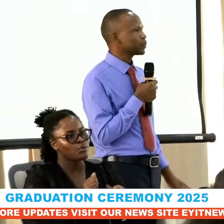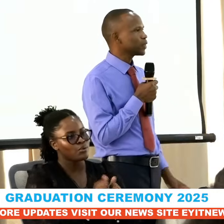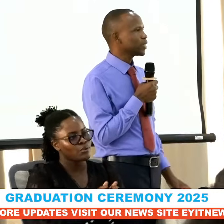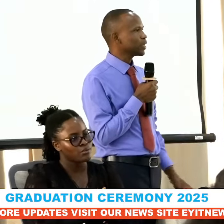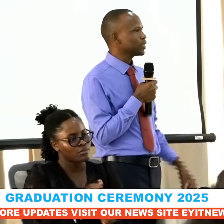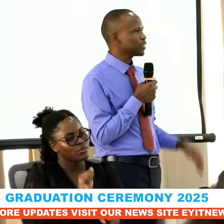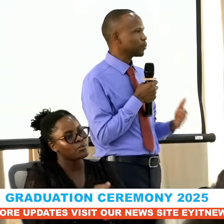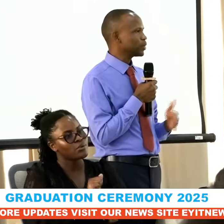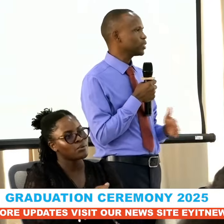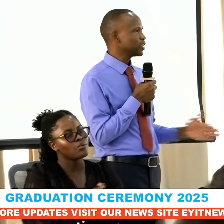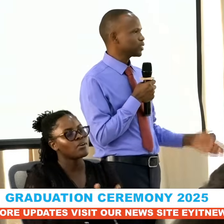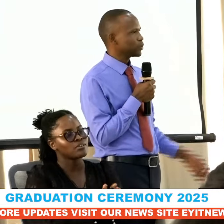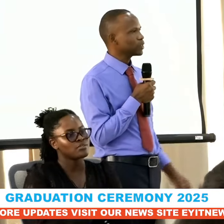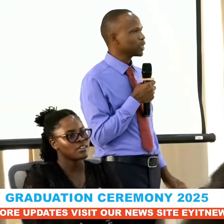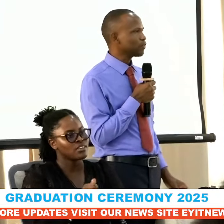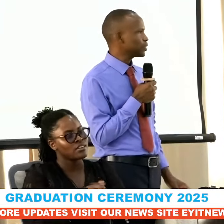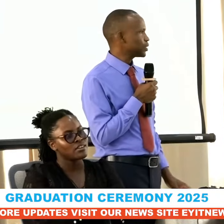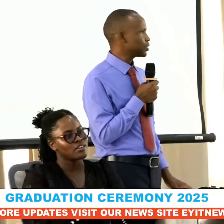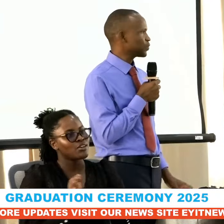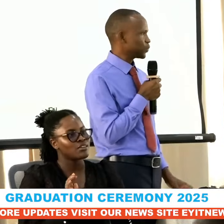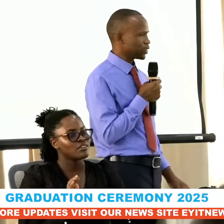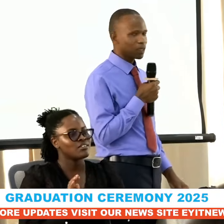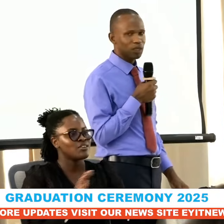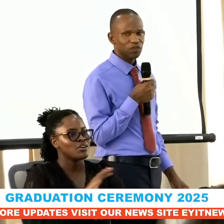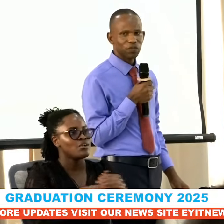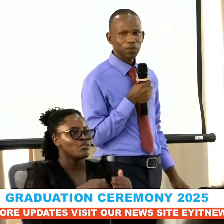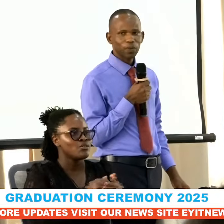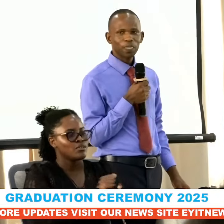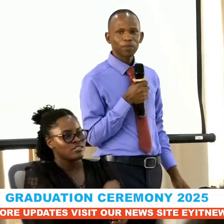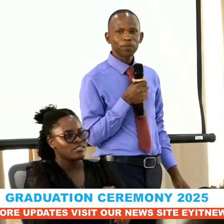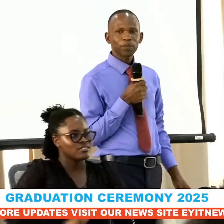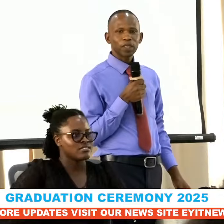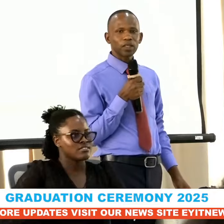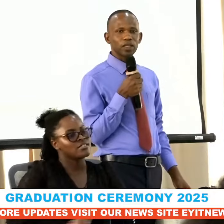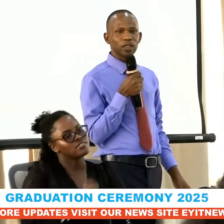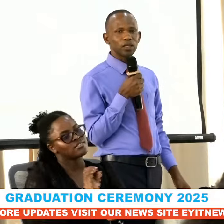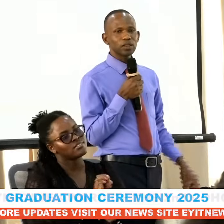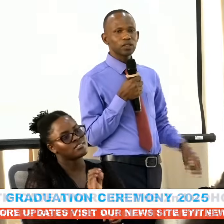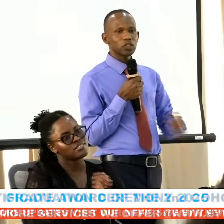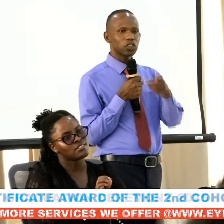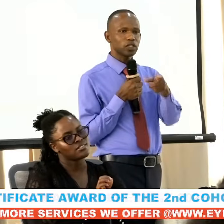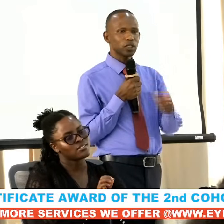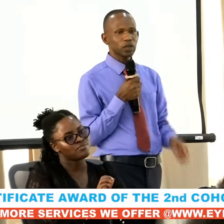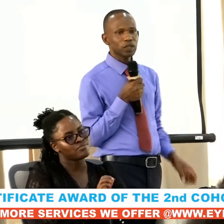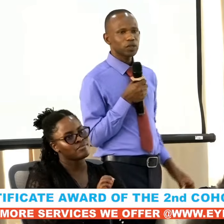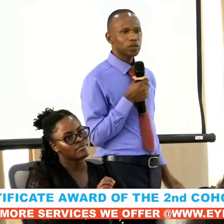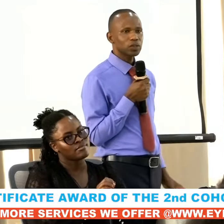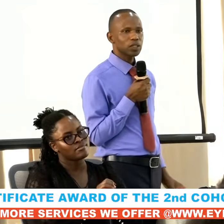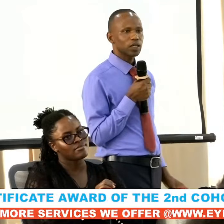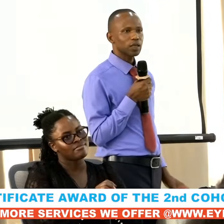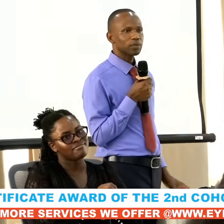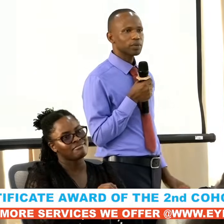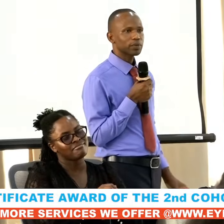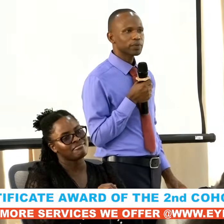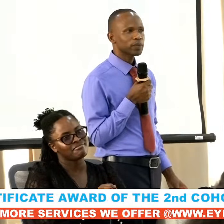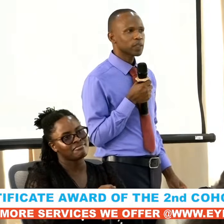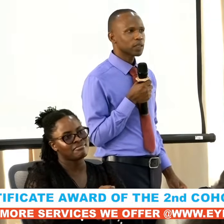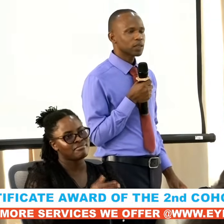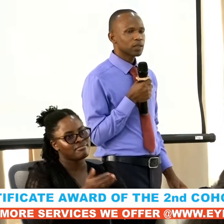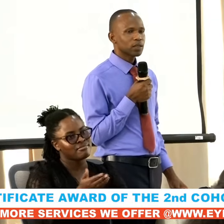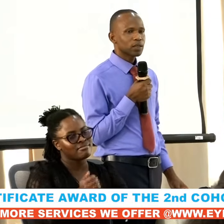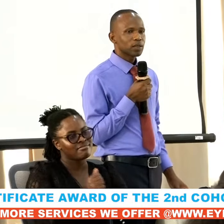always together interpreting those services for the deaf. Then Shira, you can also stand up.